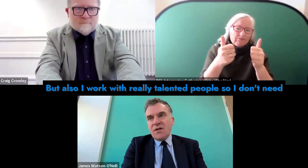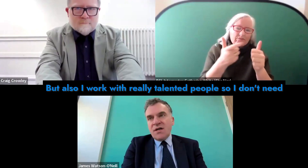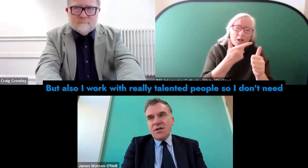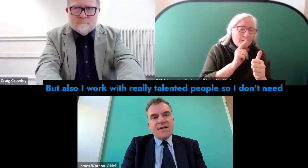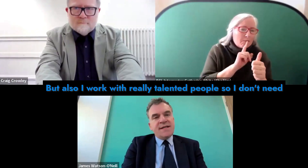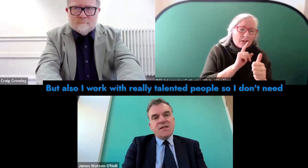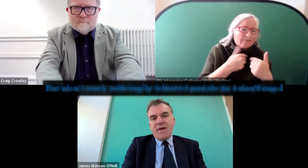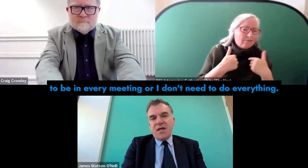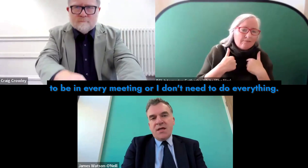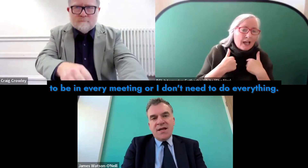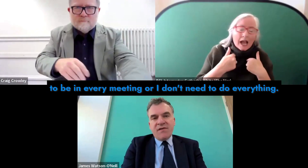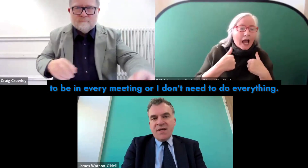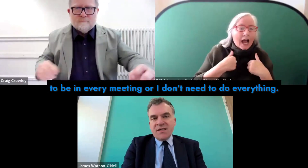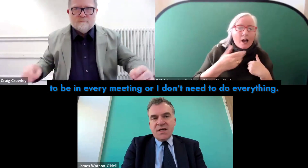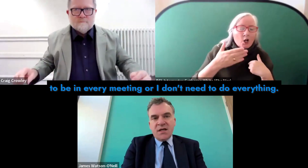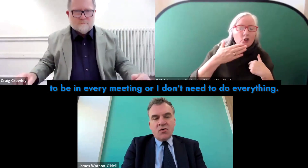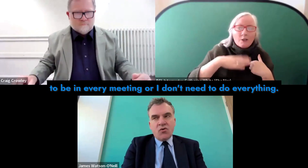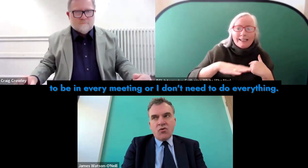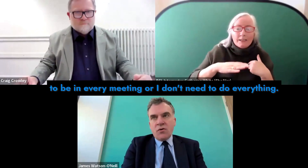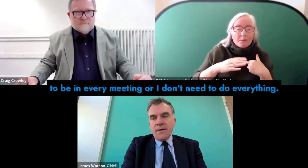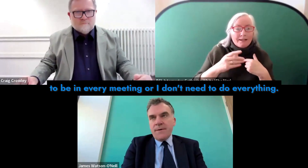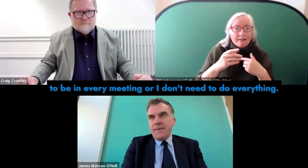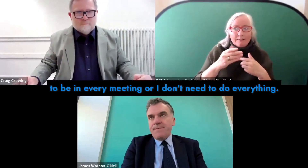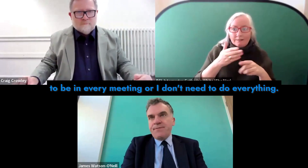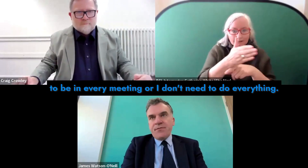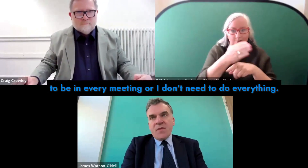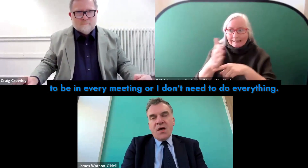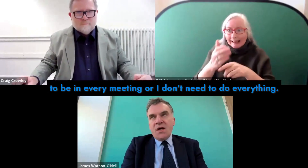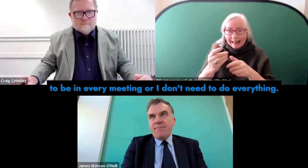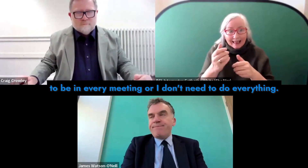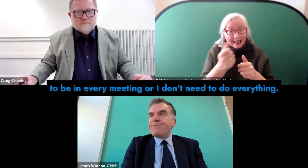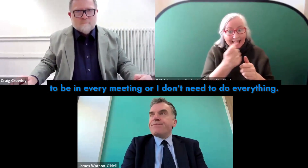I don't need to be in every meeting, or